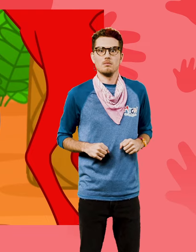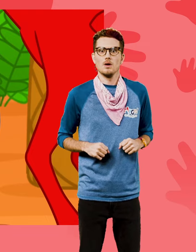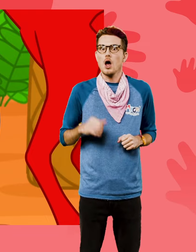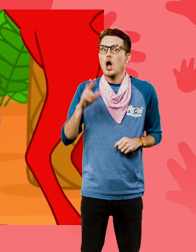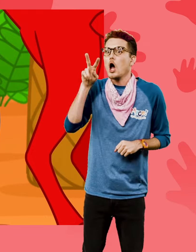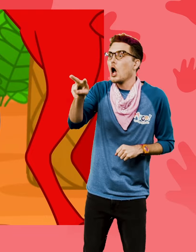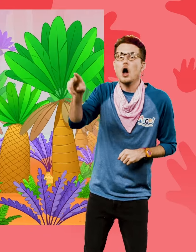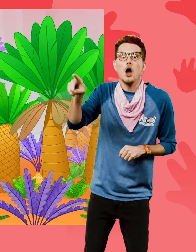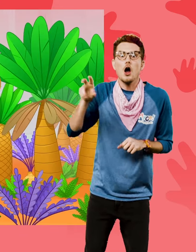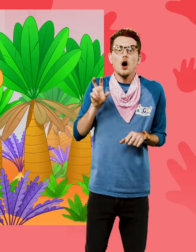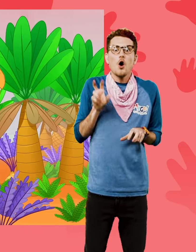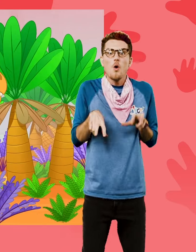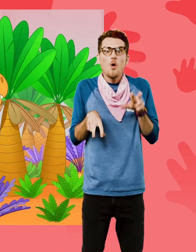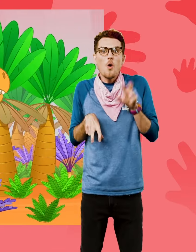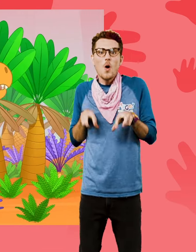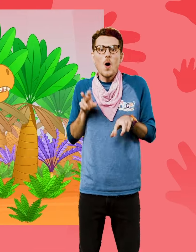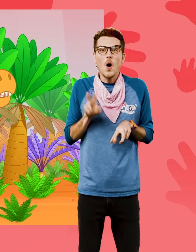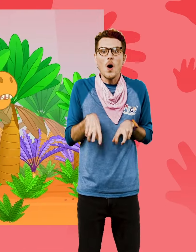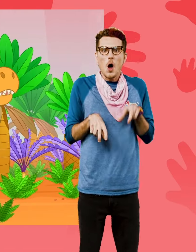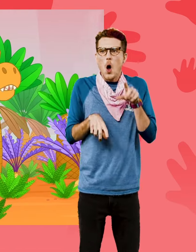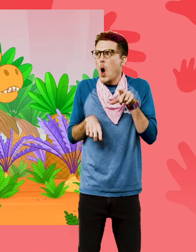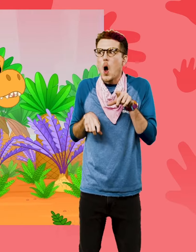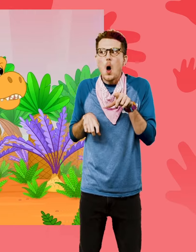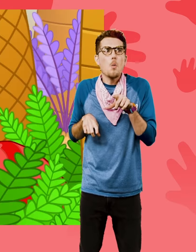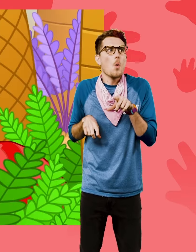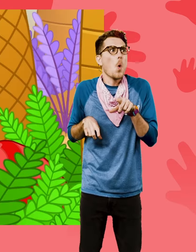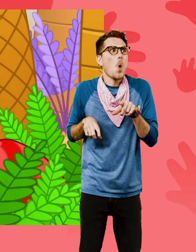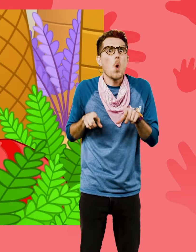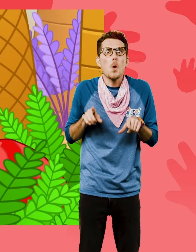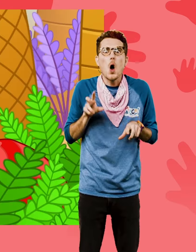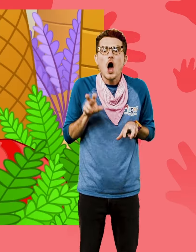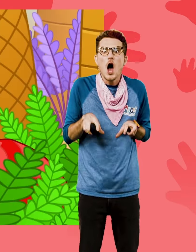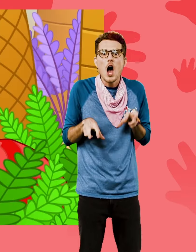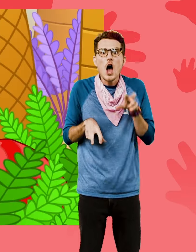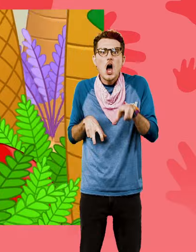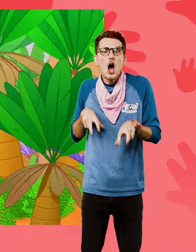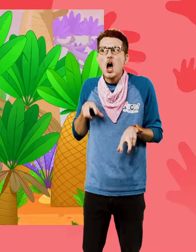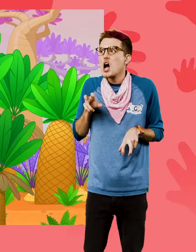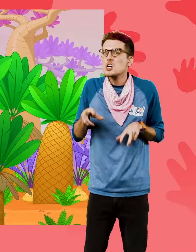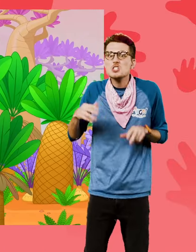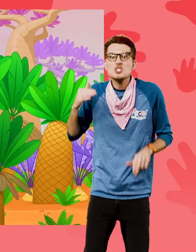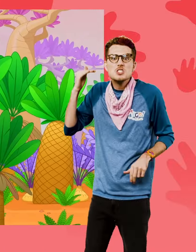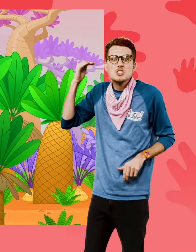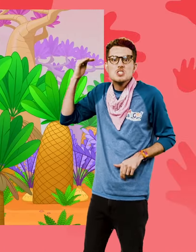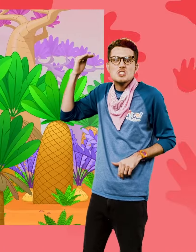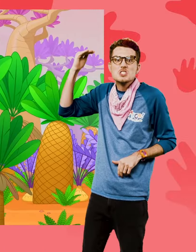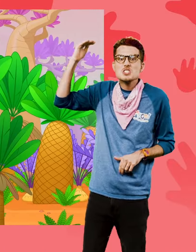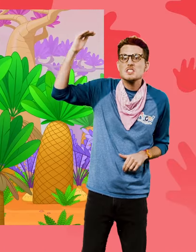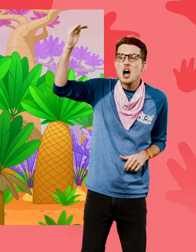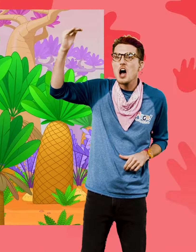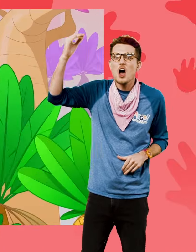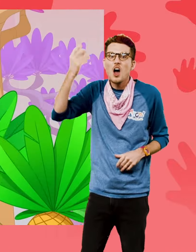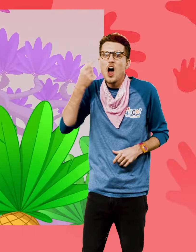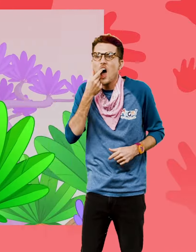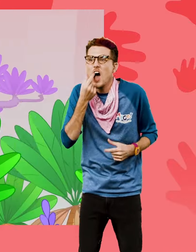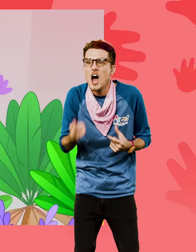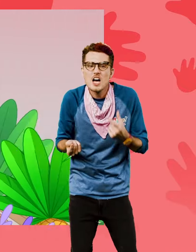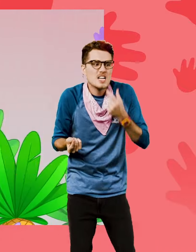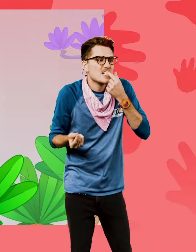Look, Morphle, a T-Rex! A T-Rex is really big, and it